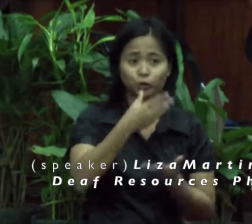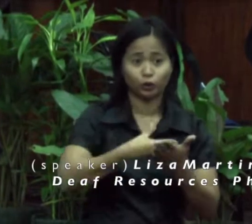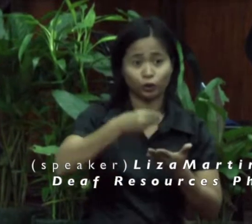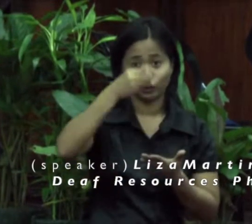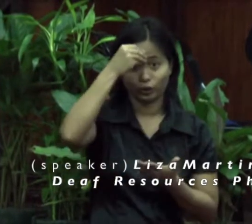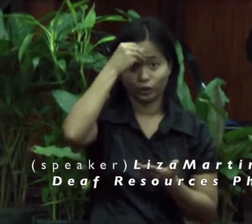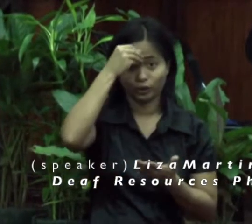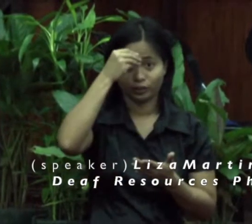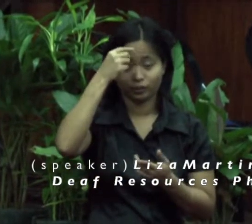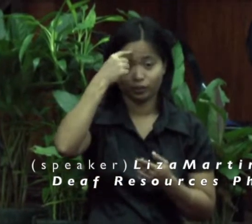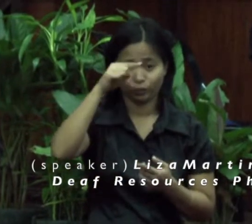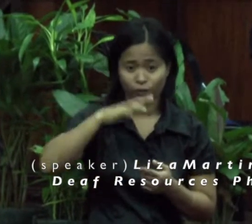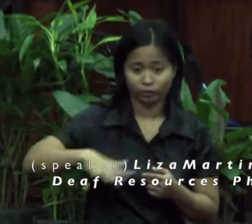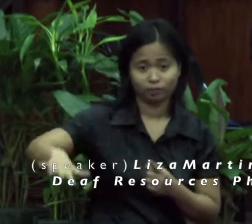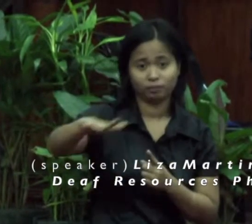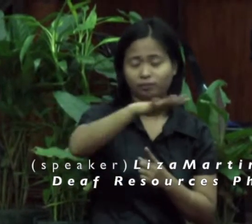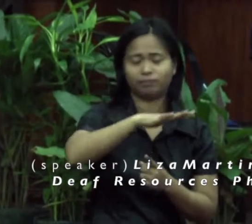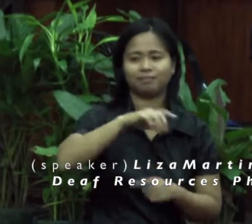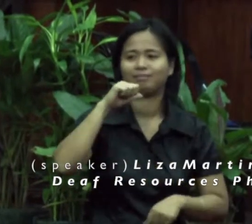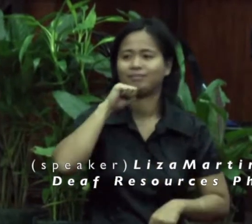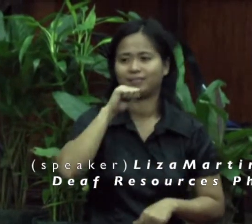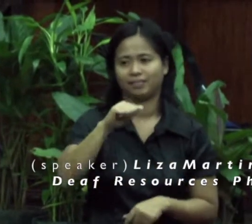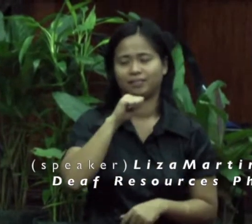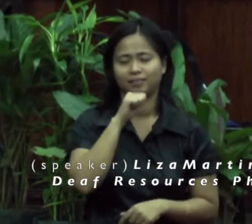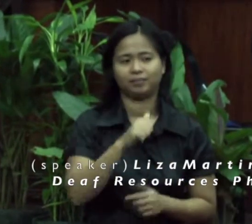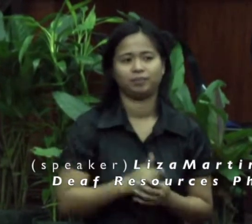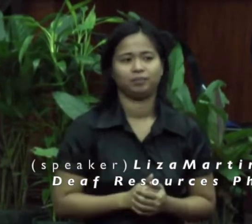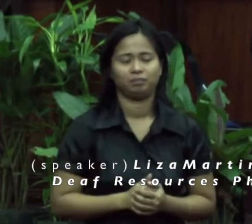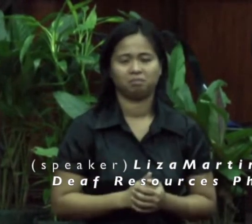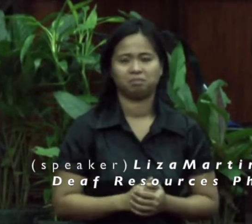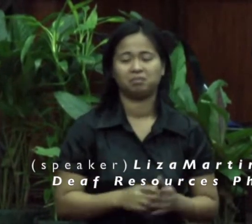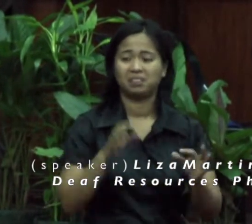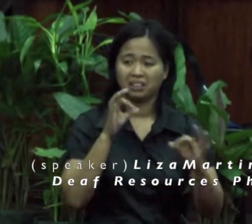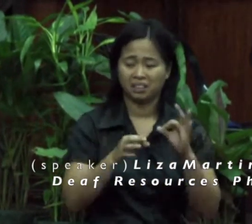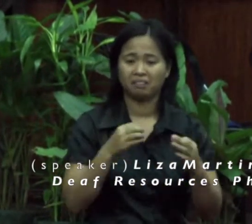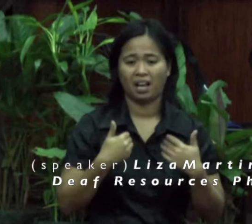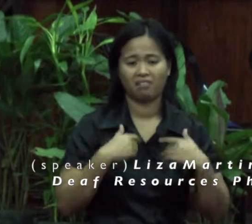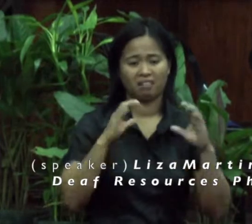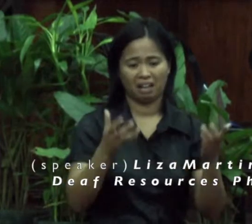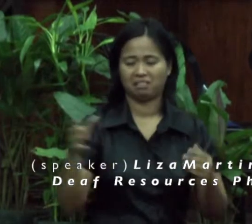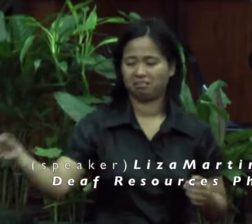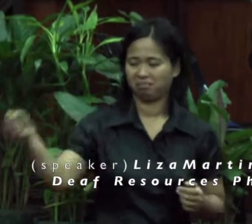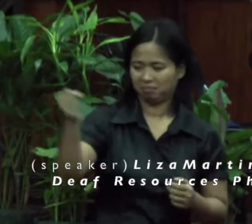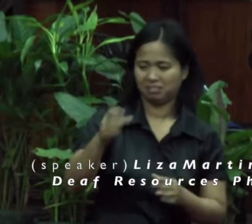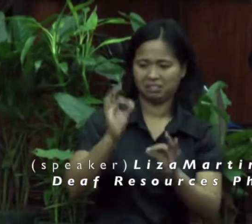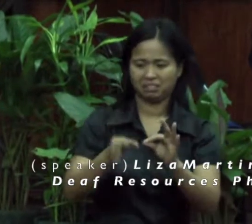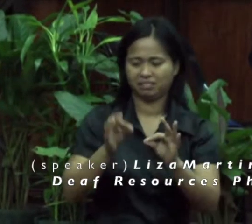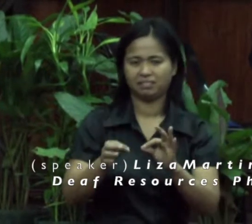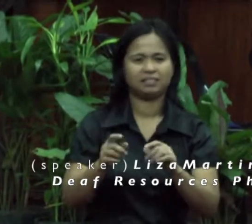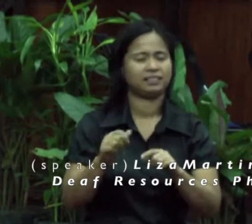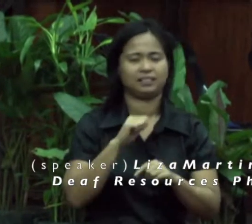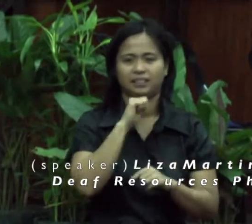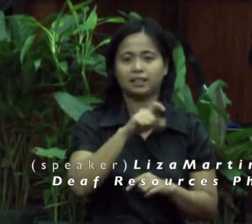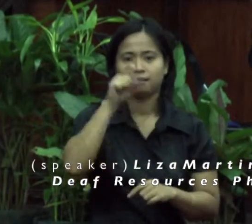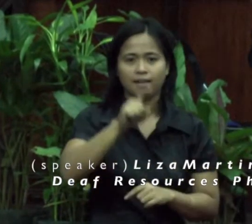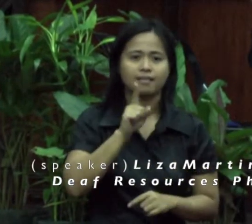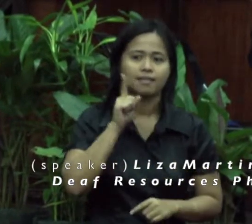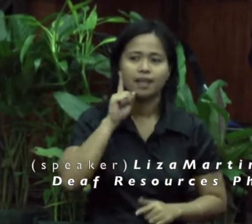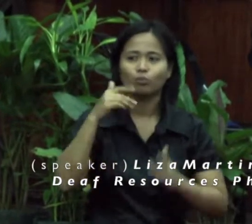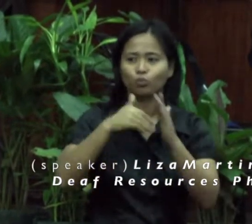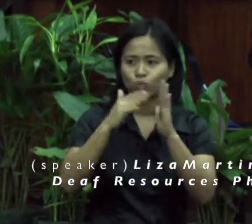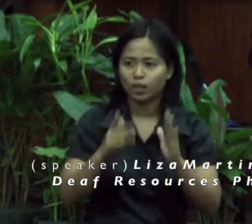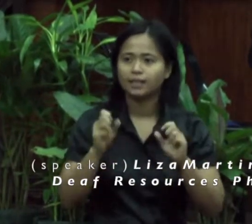learning environment. It doesn't just putting the interpreter there is not the same. Deaf students should be